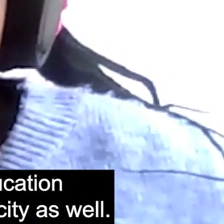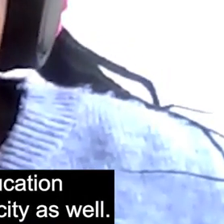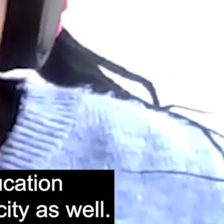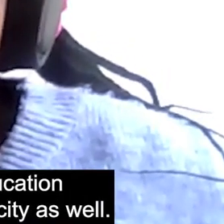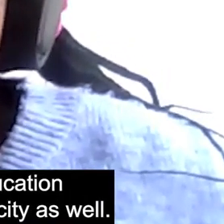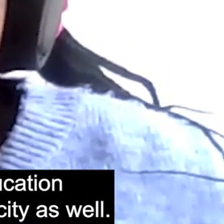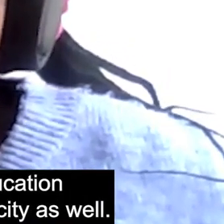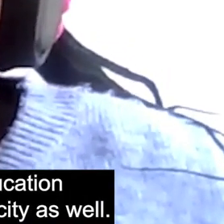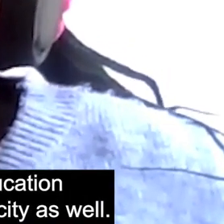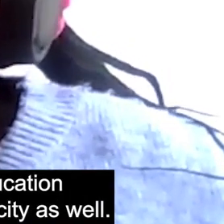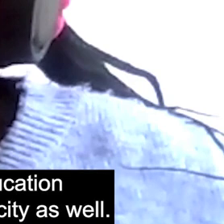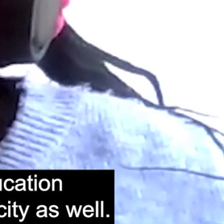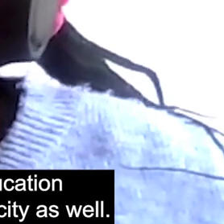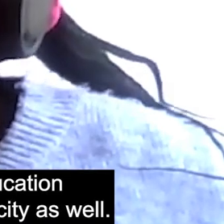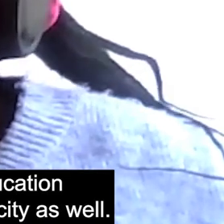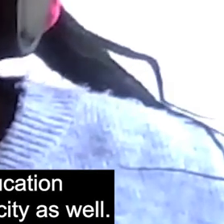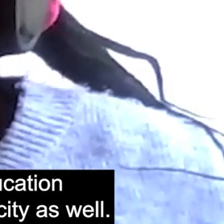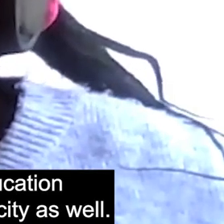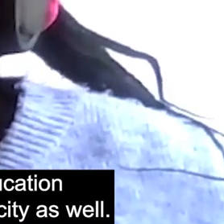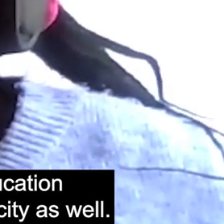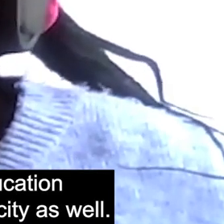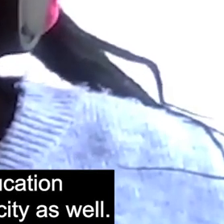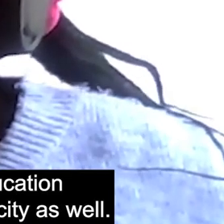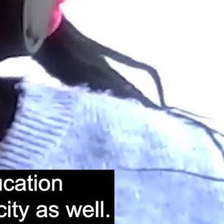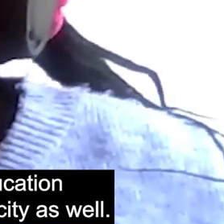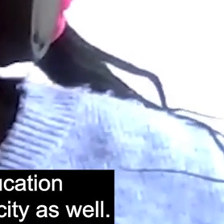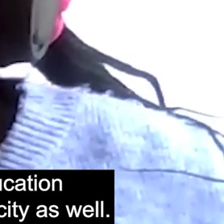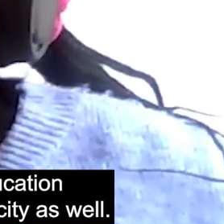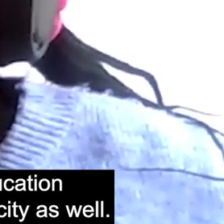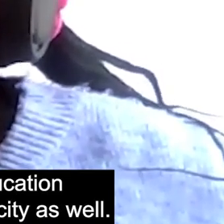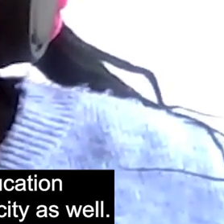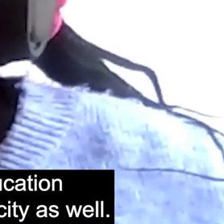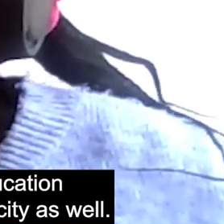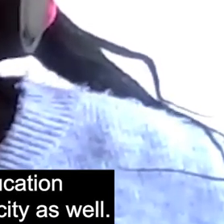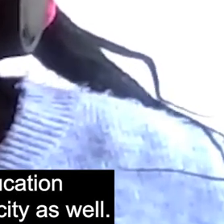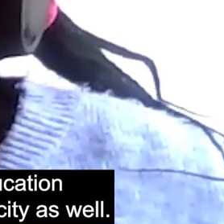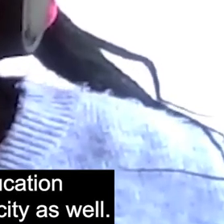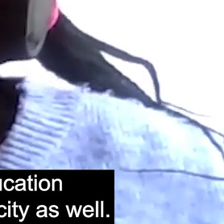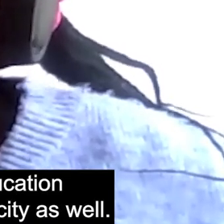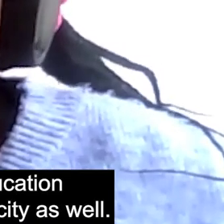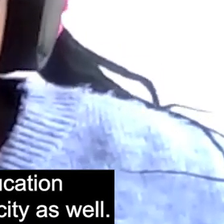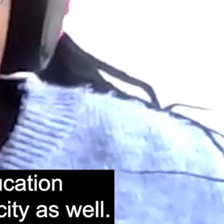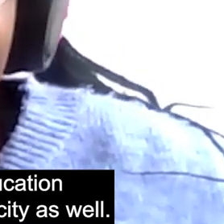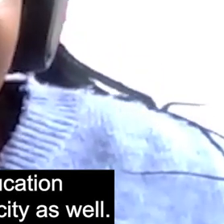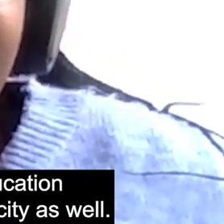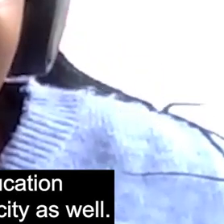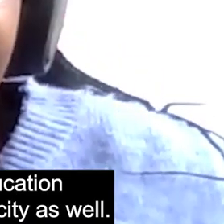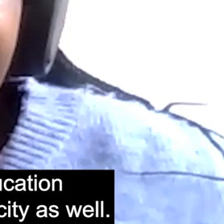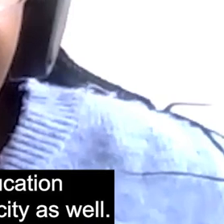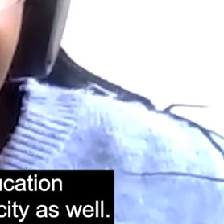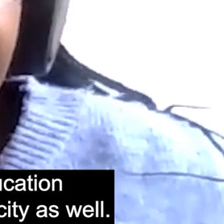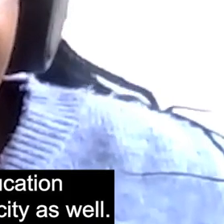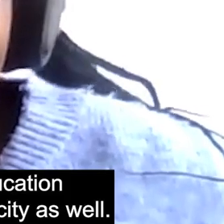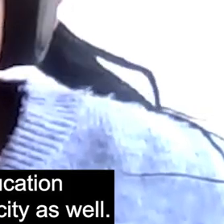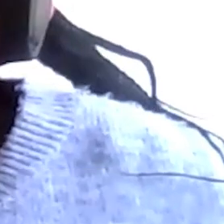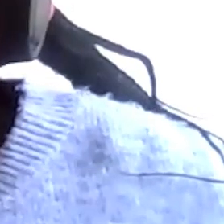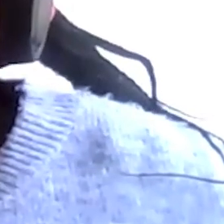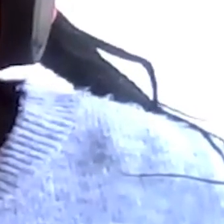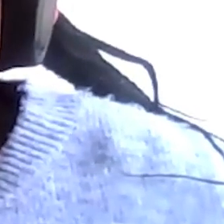inclusive education, and we want them to develop their political capacity as